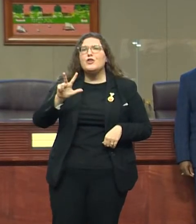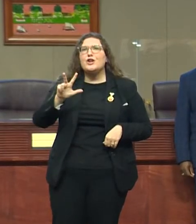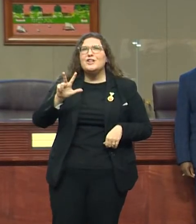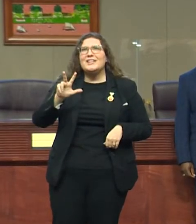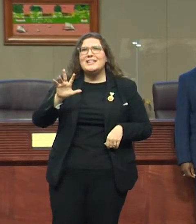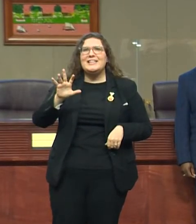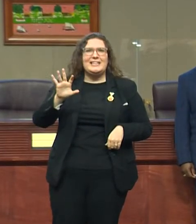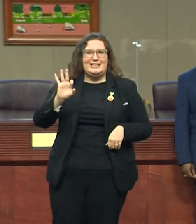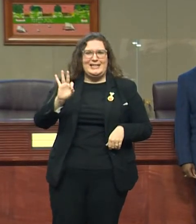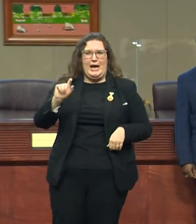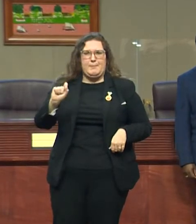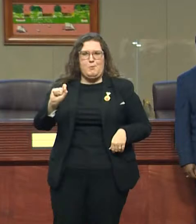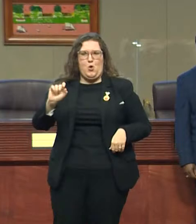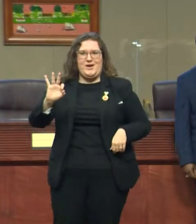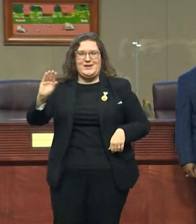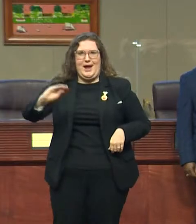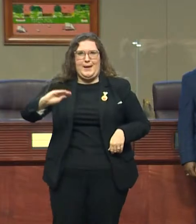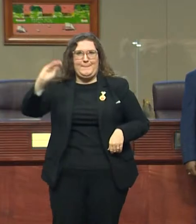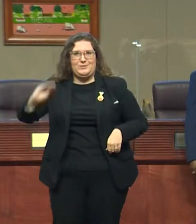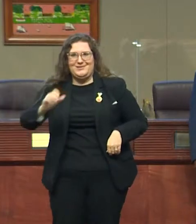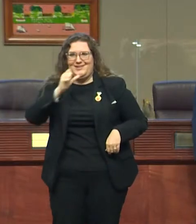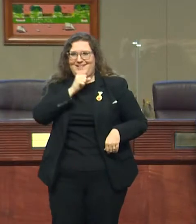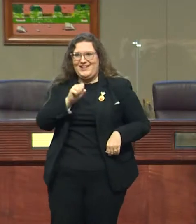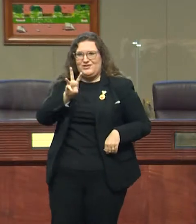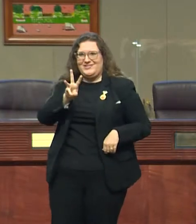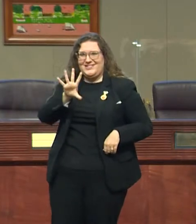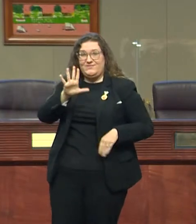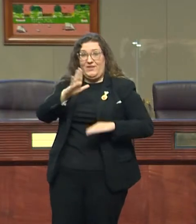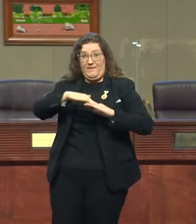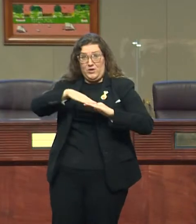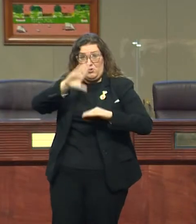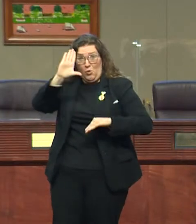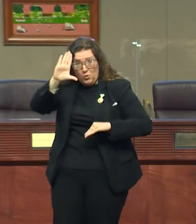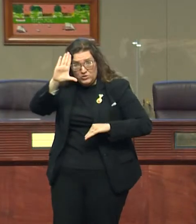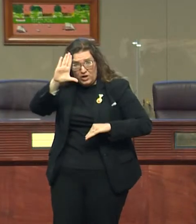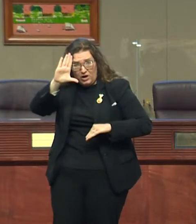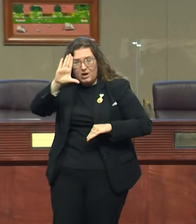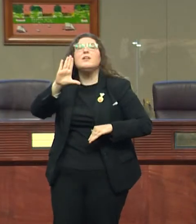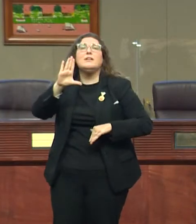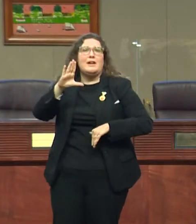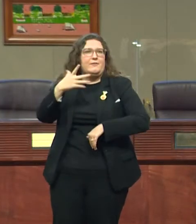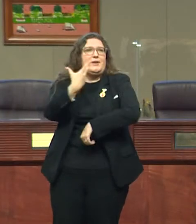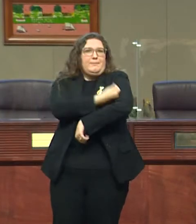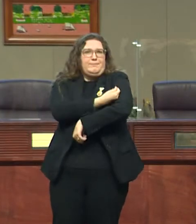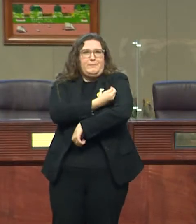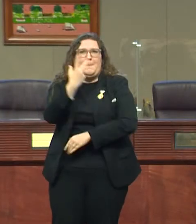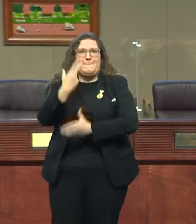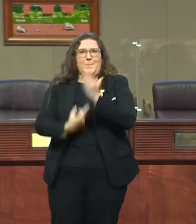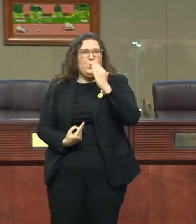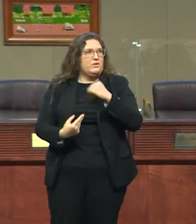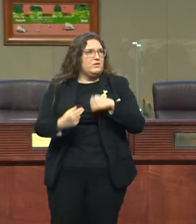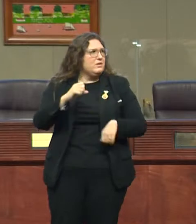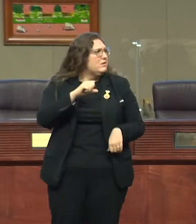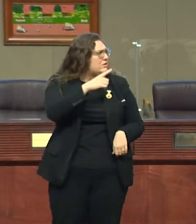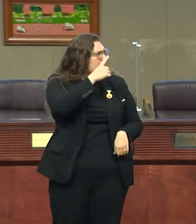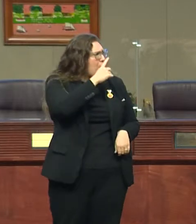39.9% of all residents above 65 years old have received the vaccination. Can we have the